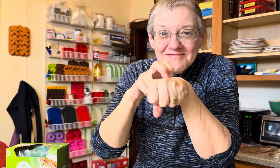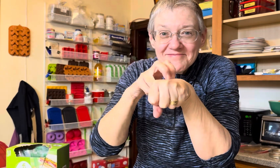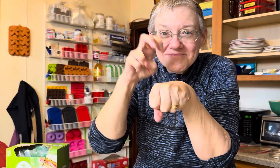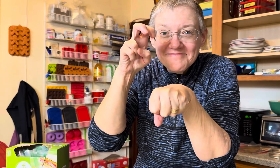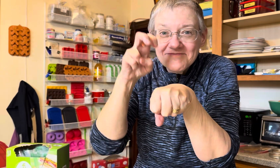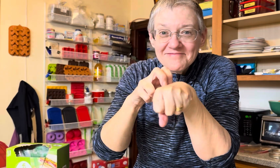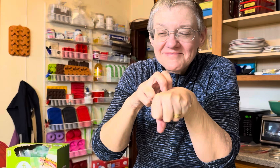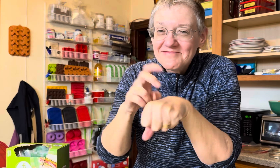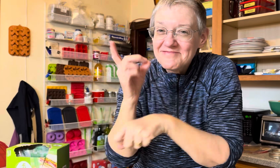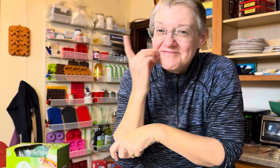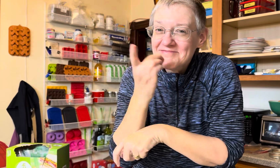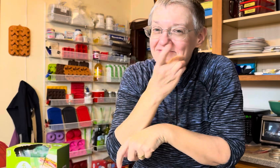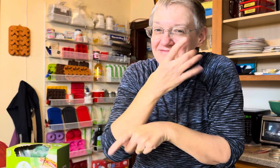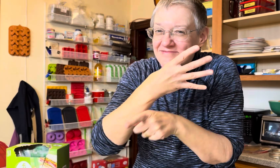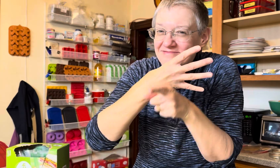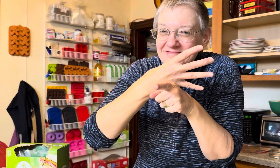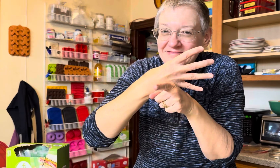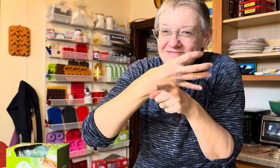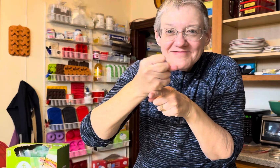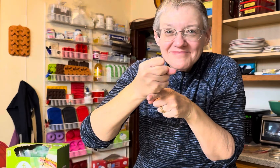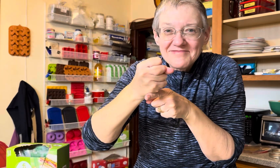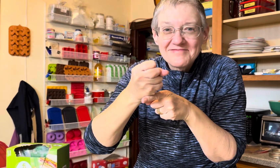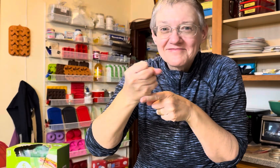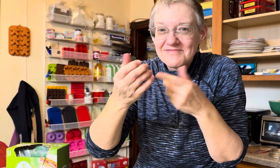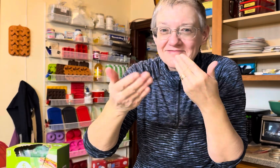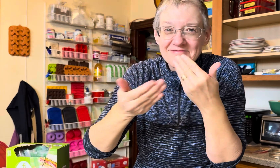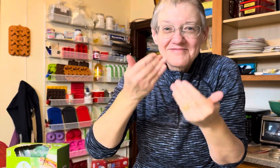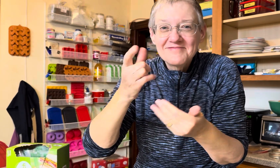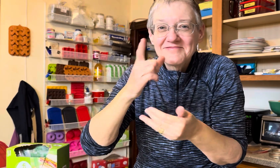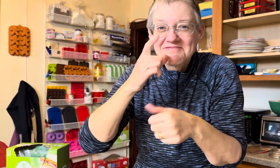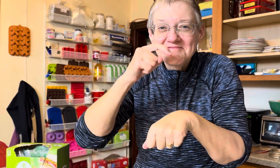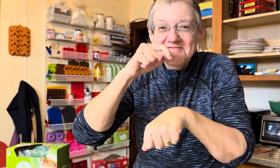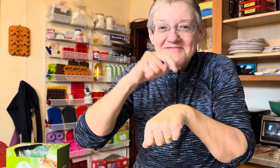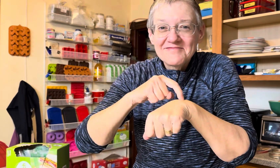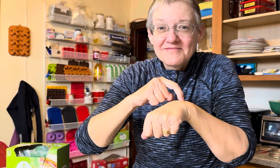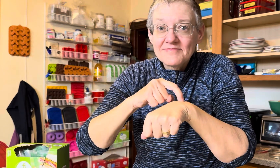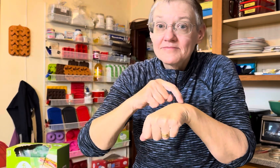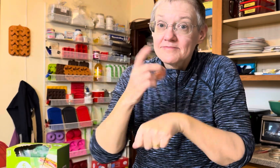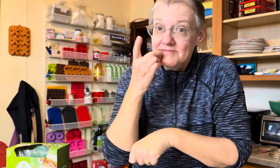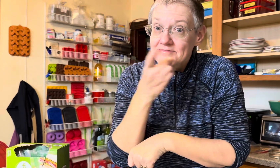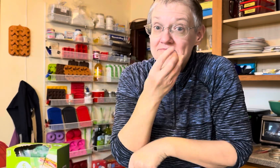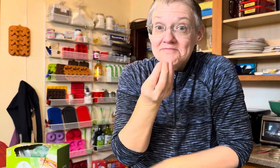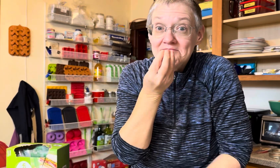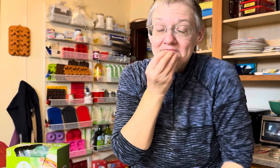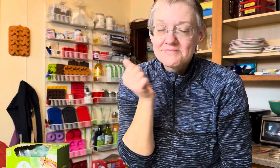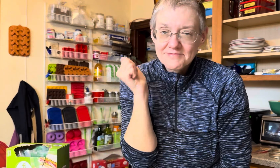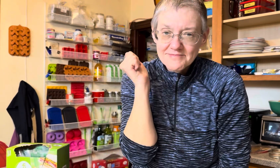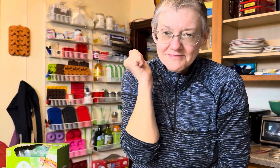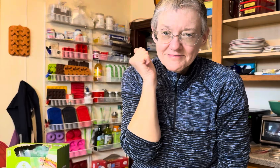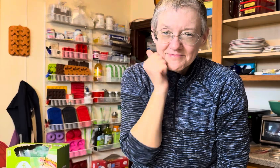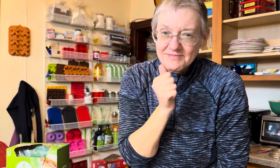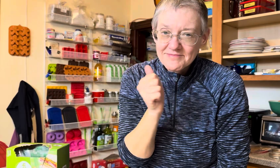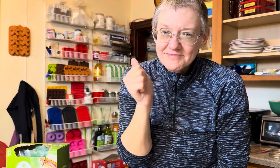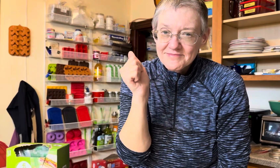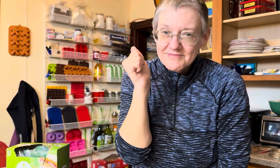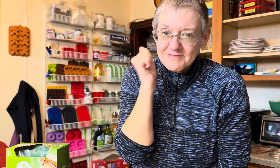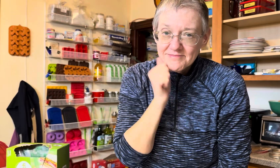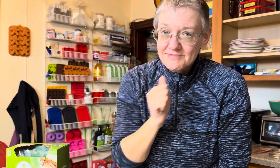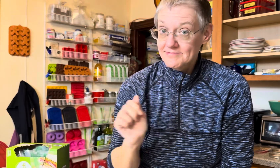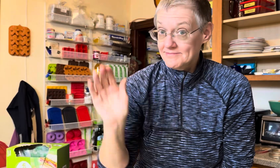keto tortilla chips. Dale's totally out and it's almost lunchtime. Dale eats them